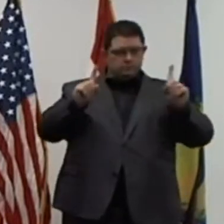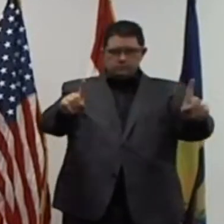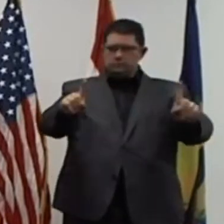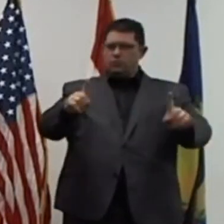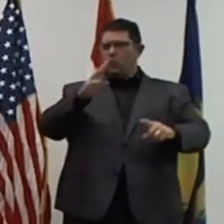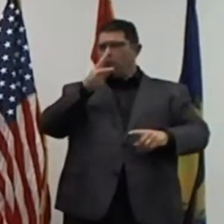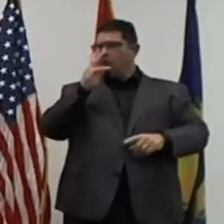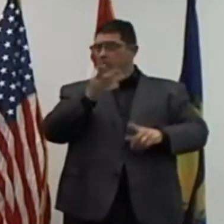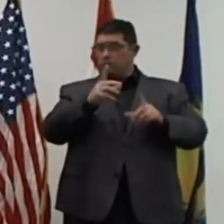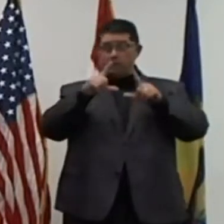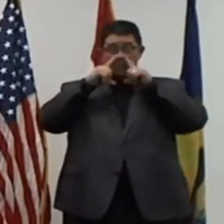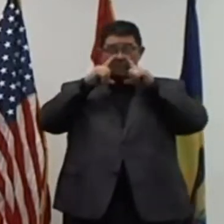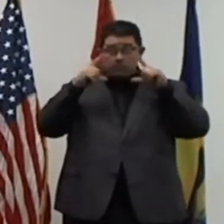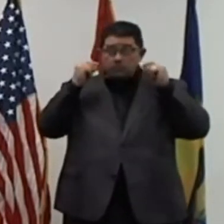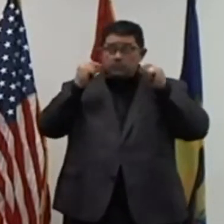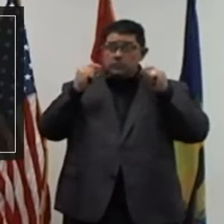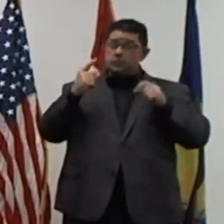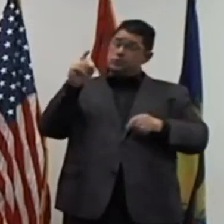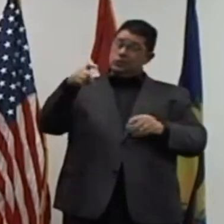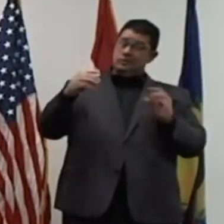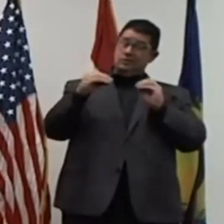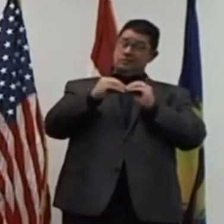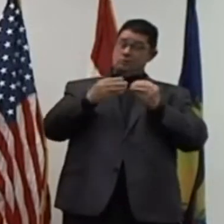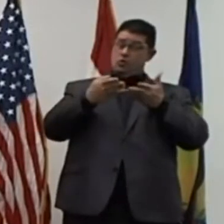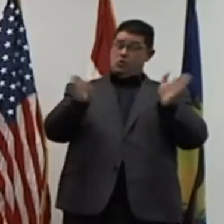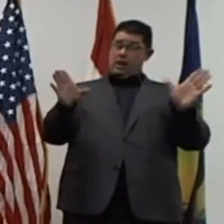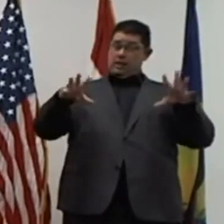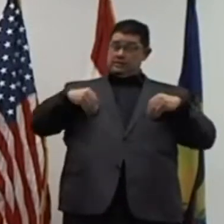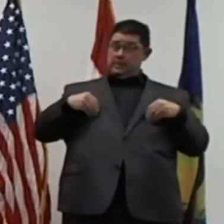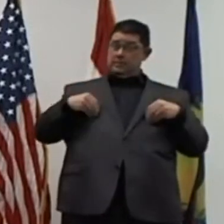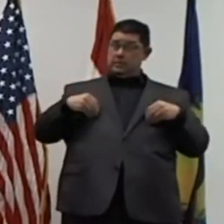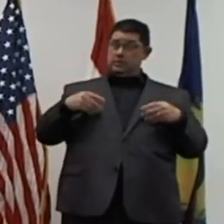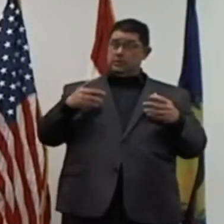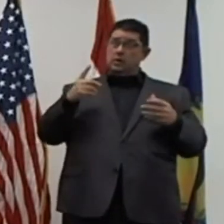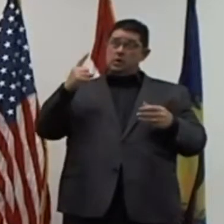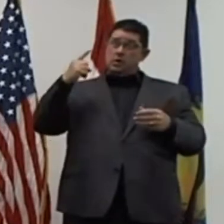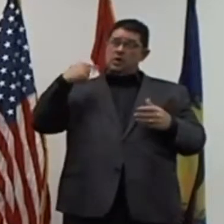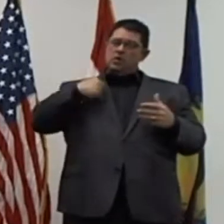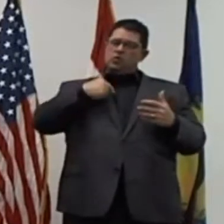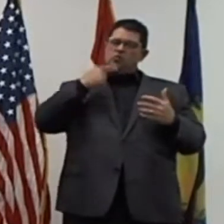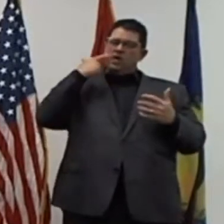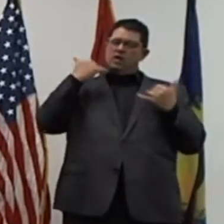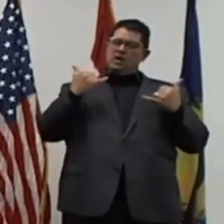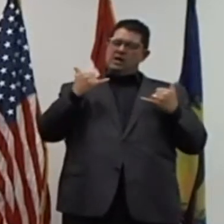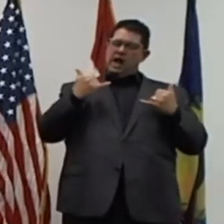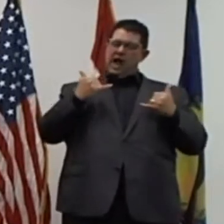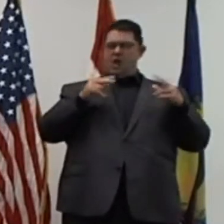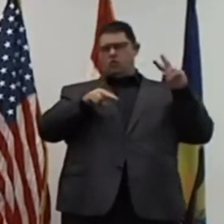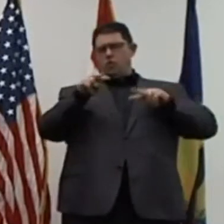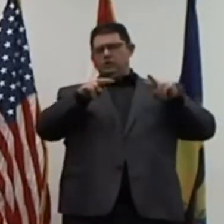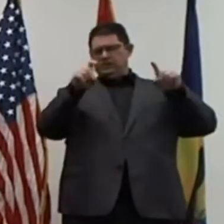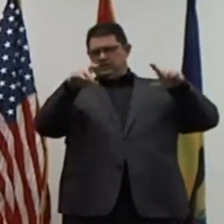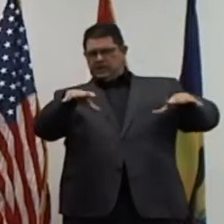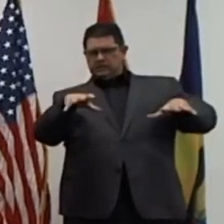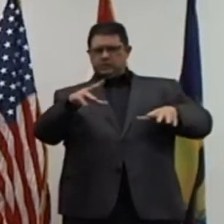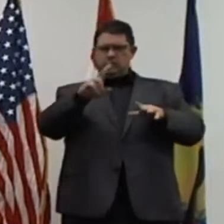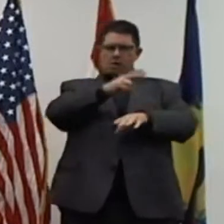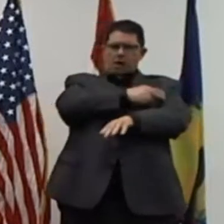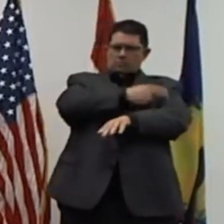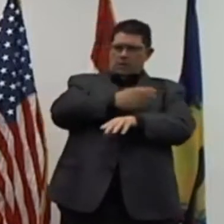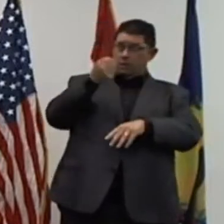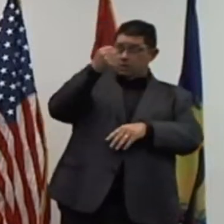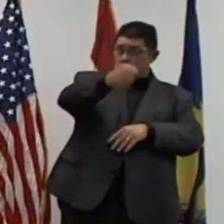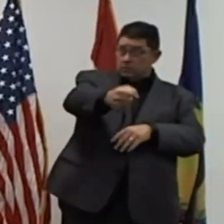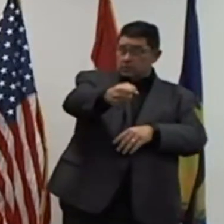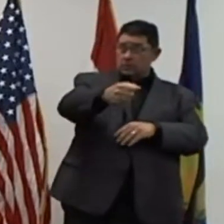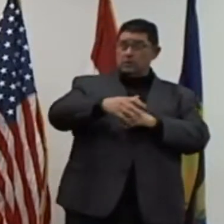wearing, and we need more of that widely accepted. But we do believe we're in a spot now, watching the testing in our community, watching hospital admissions in our